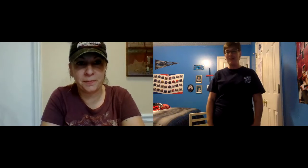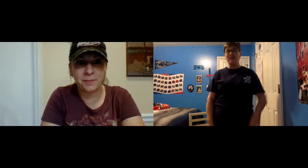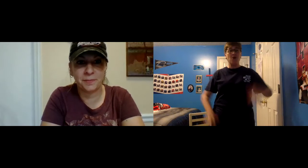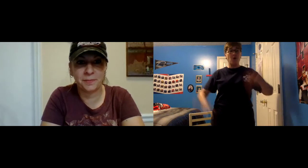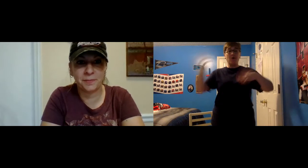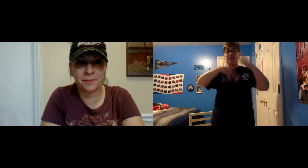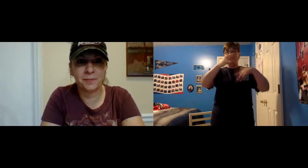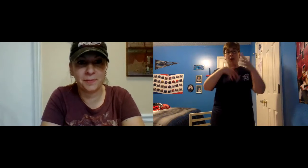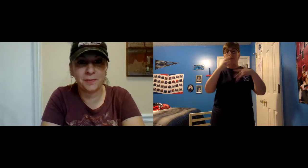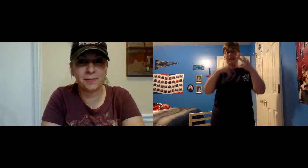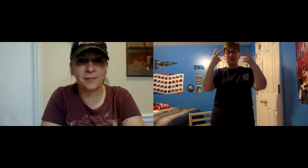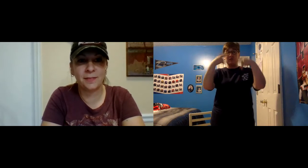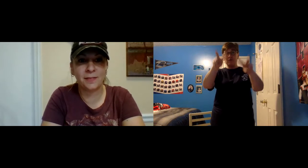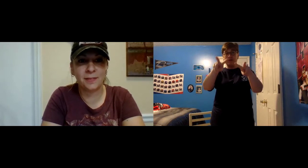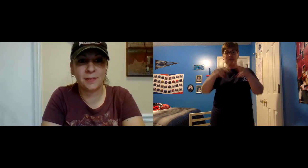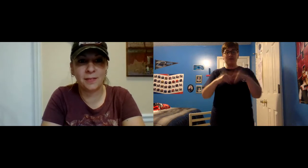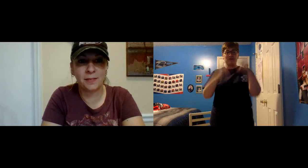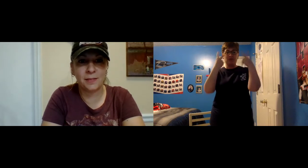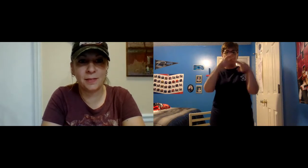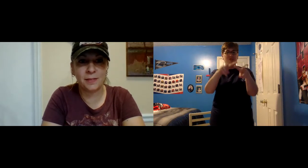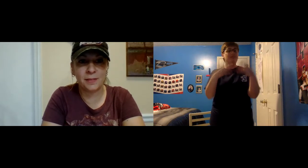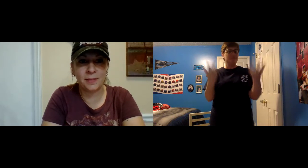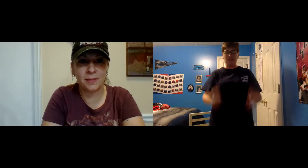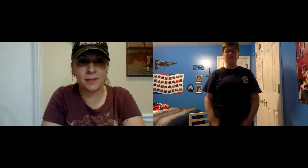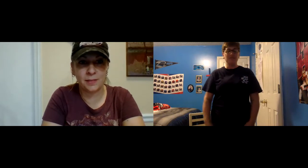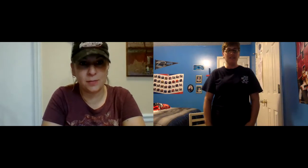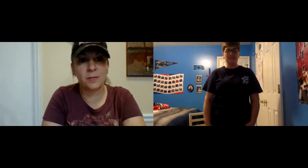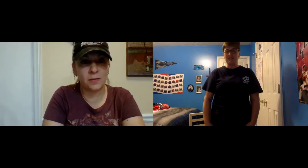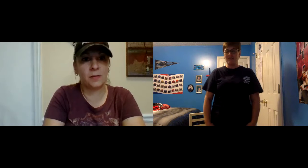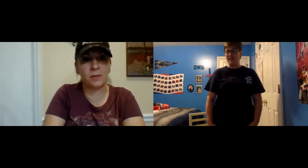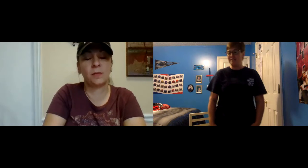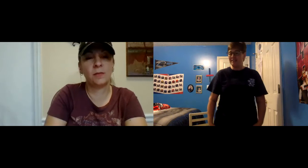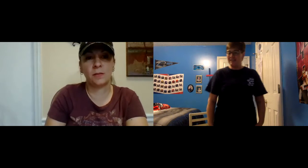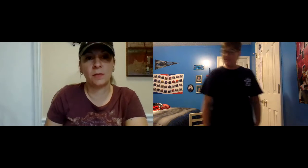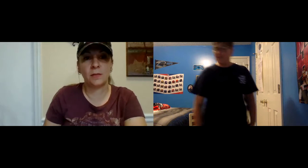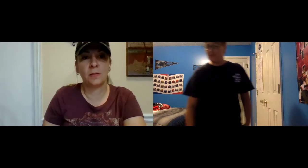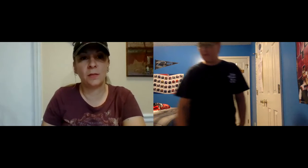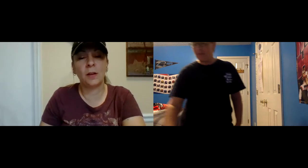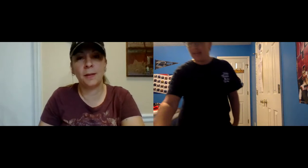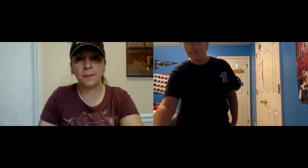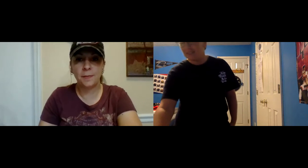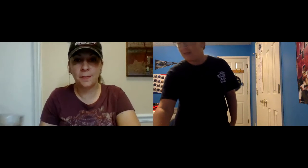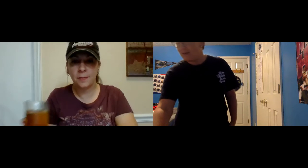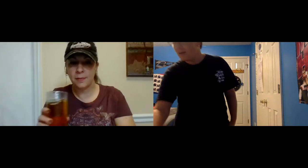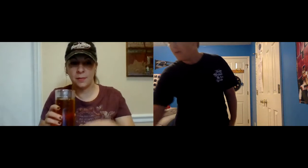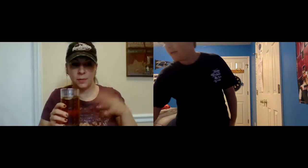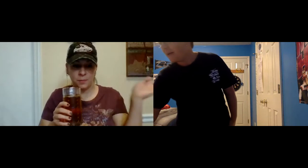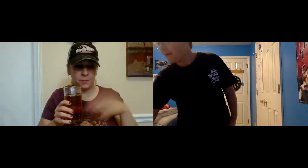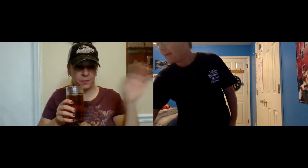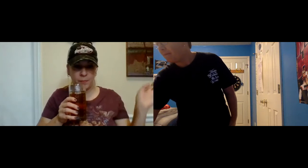or whatnot. Or if you're just going and you just whoop and you just do look, it's fine to use both hands.